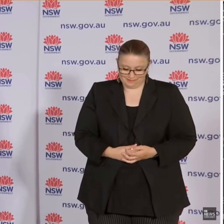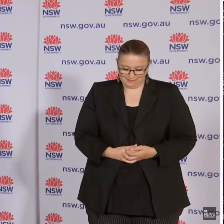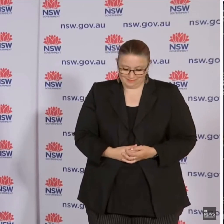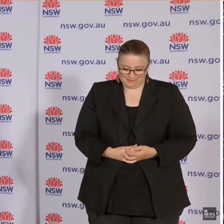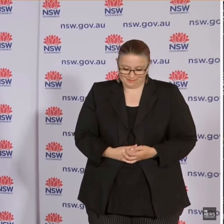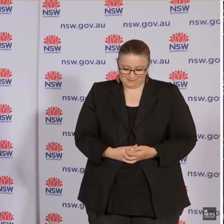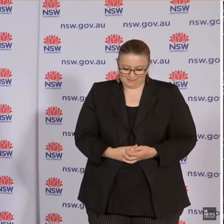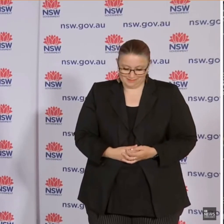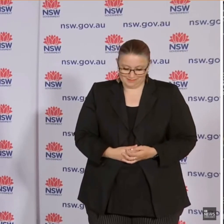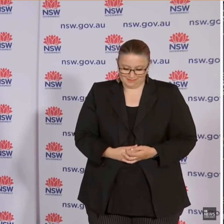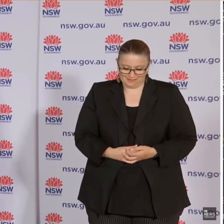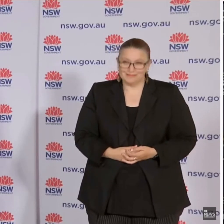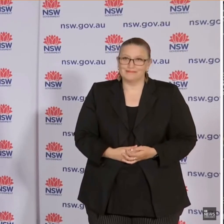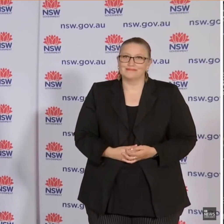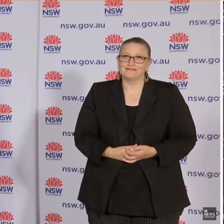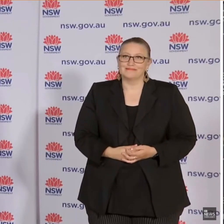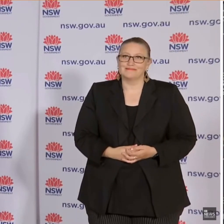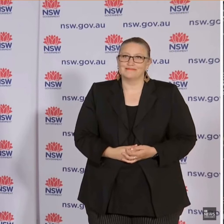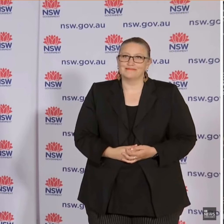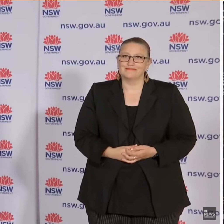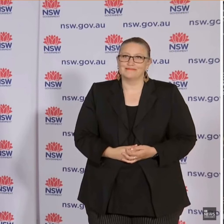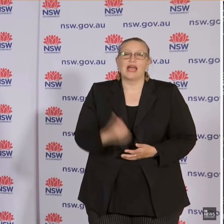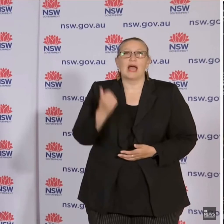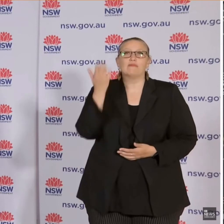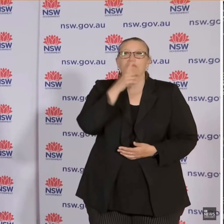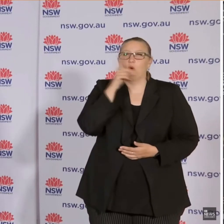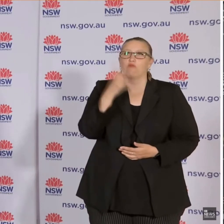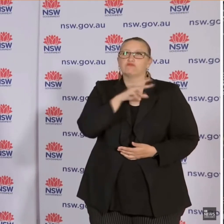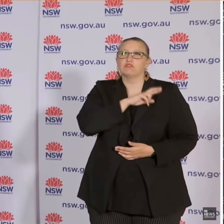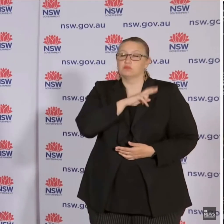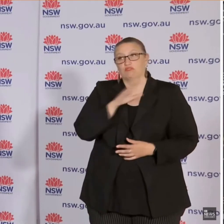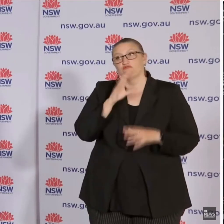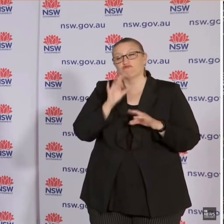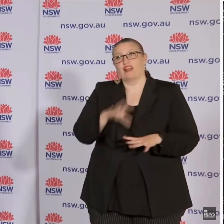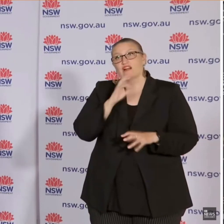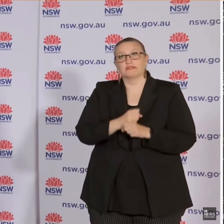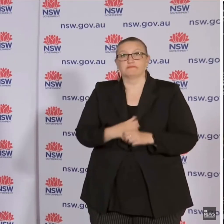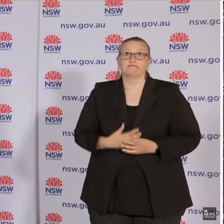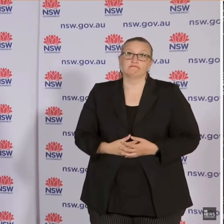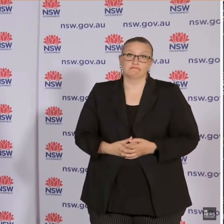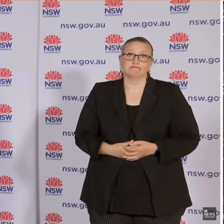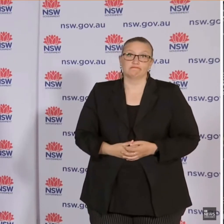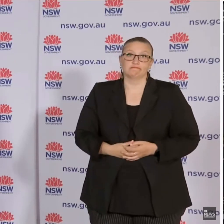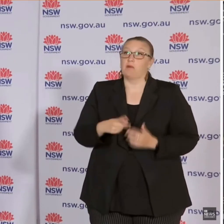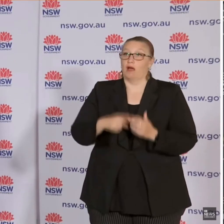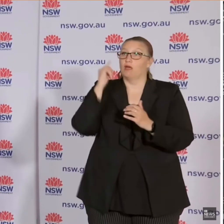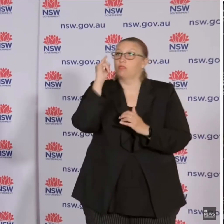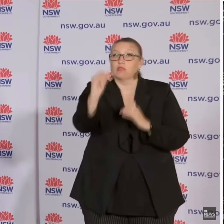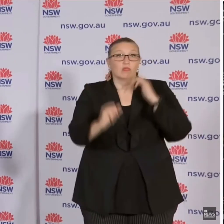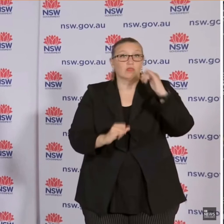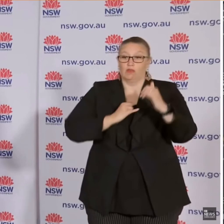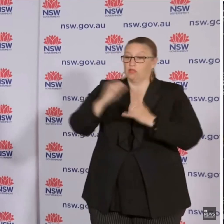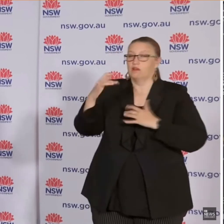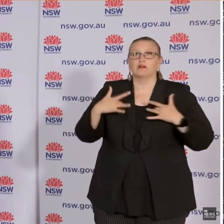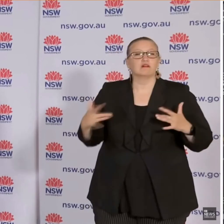obviously primarily are the responsibility of the federal government, but I think, again, laying blame is not really what we should be doing at the moment. What we should be doing is bringing all of